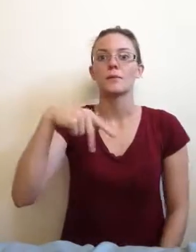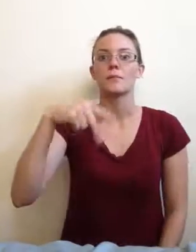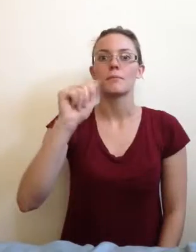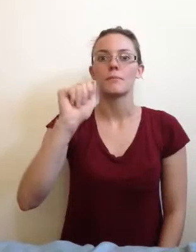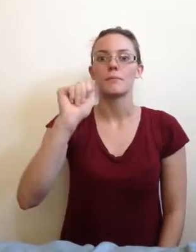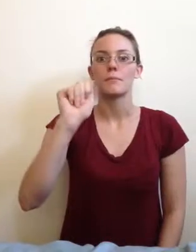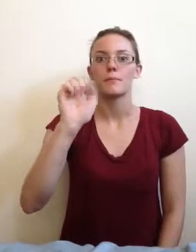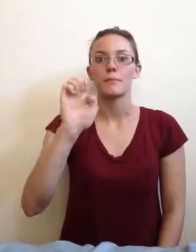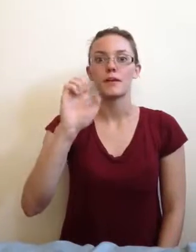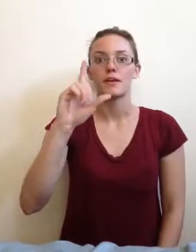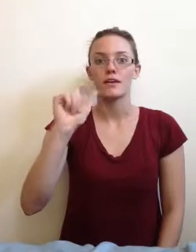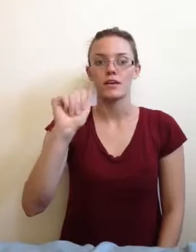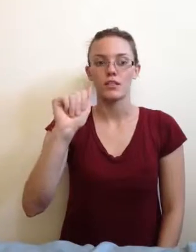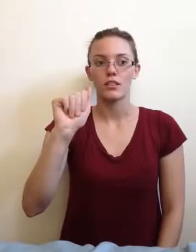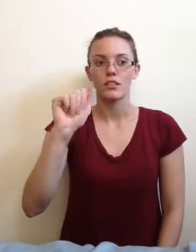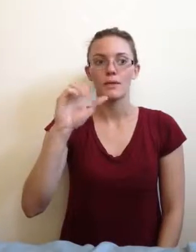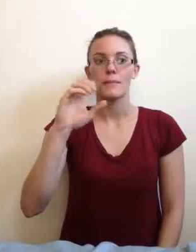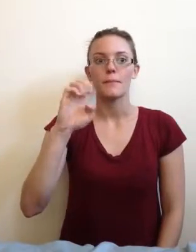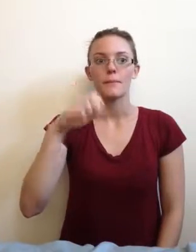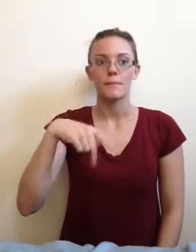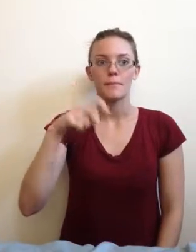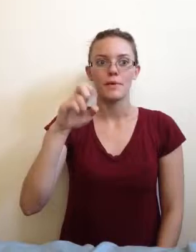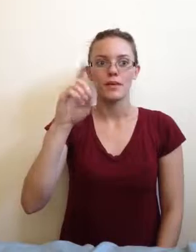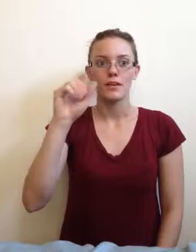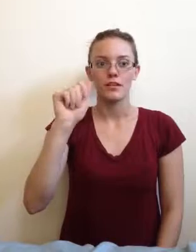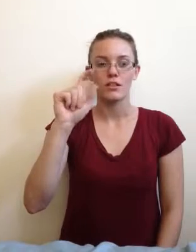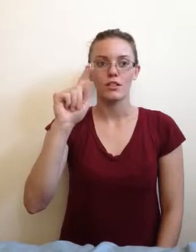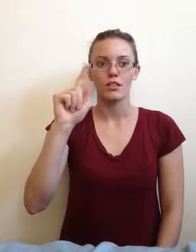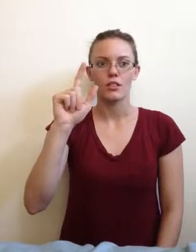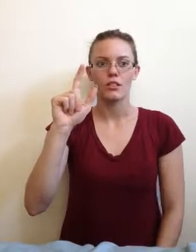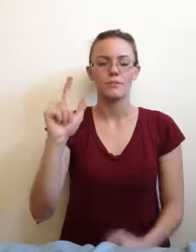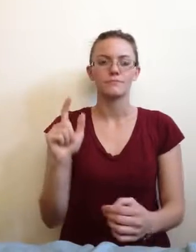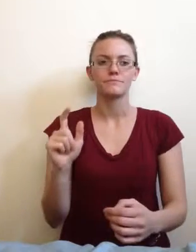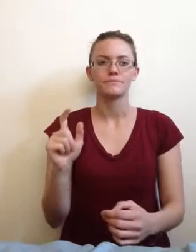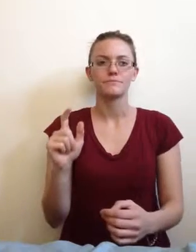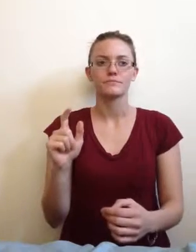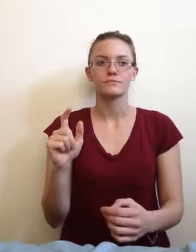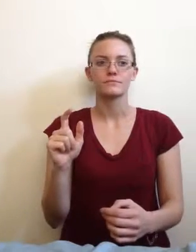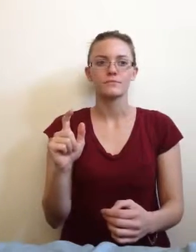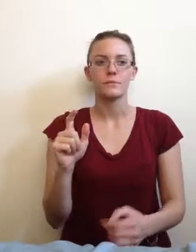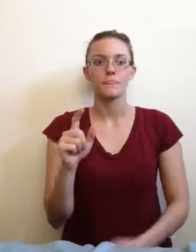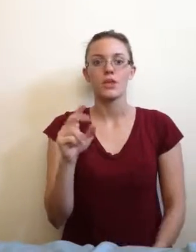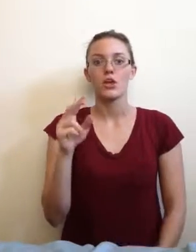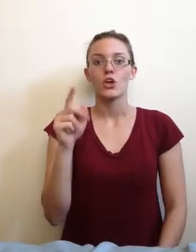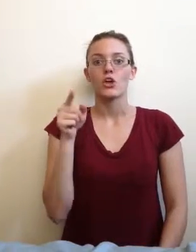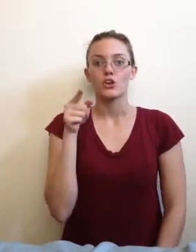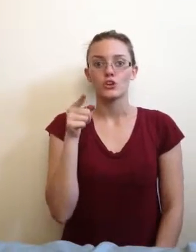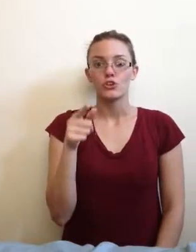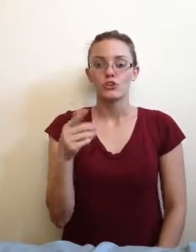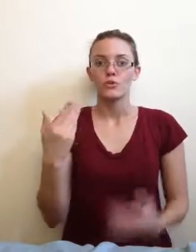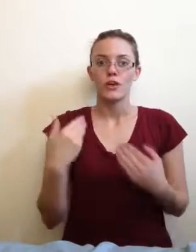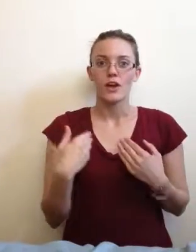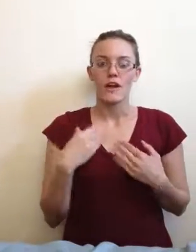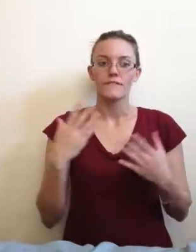object is you have to mash the pedal with your right foot while holding the fabric with two